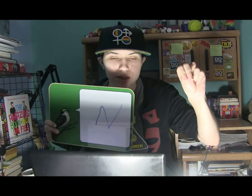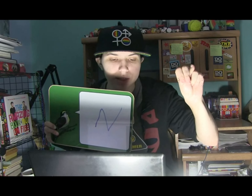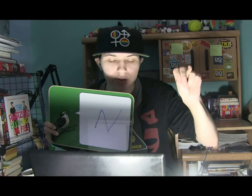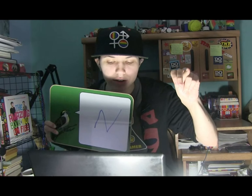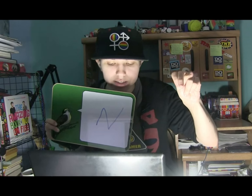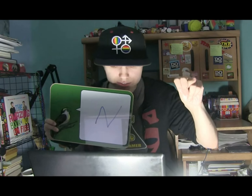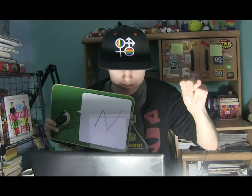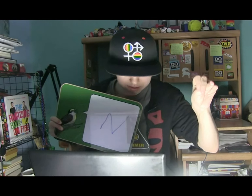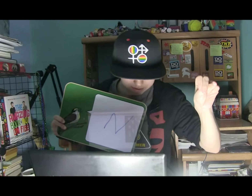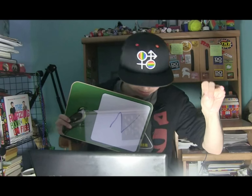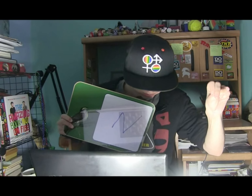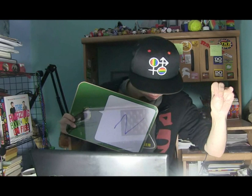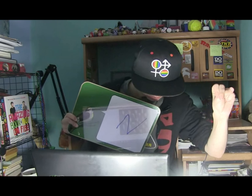down on it.